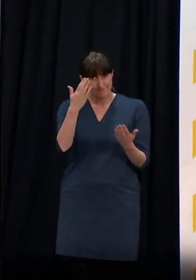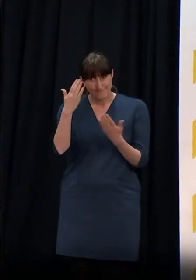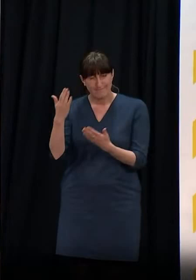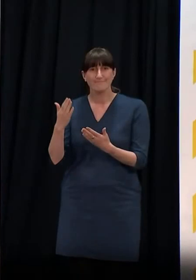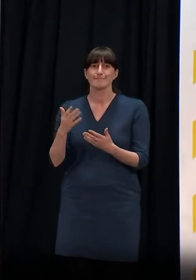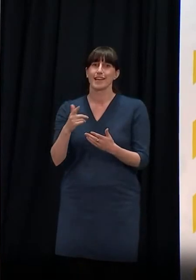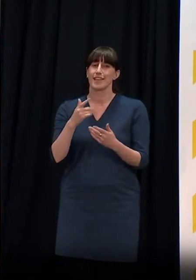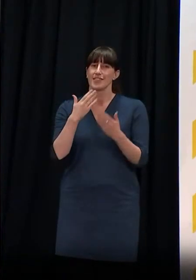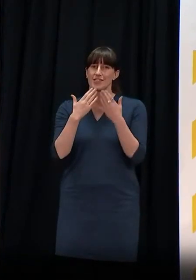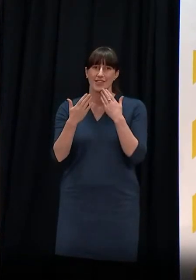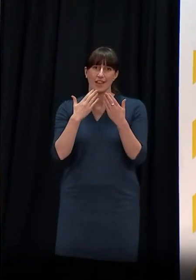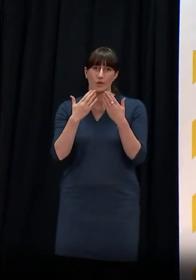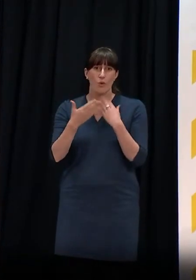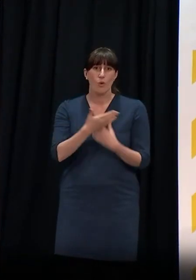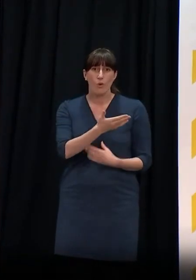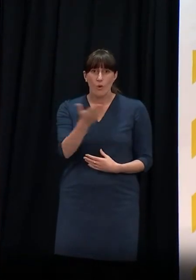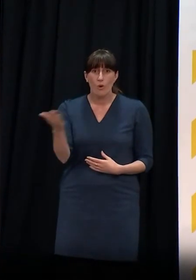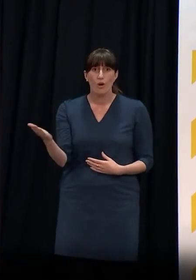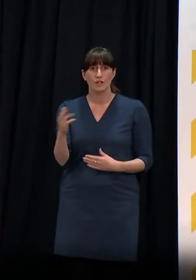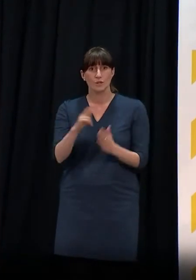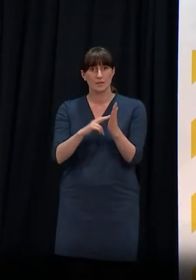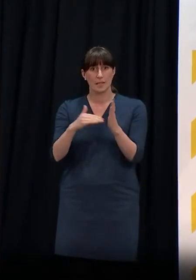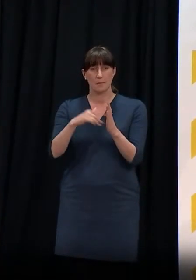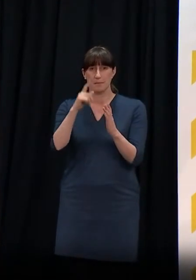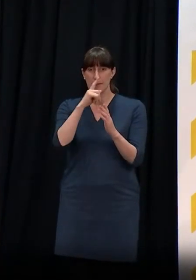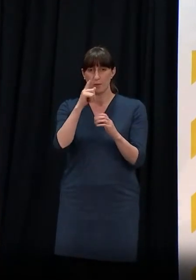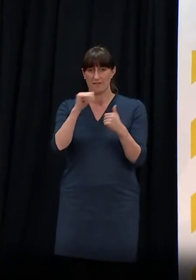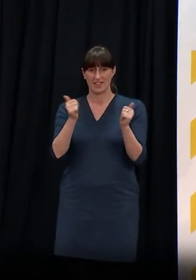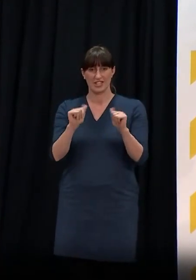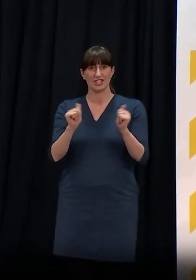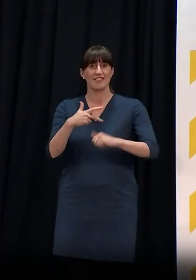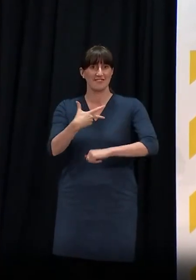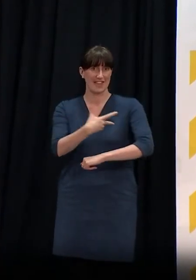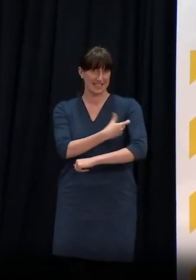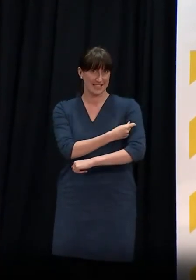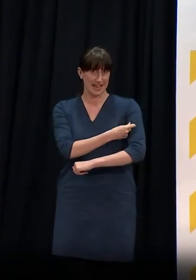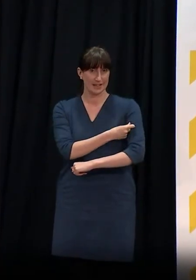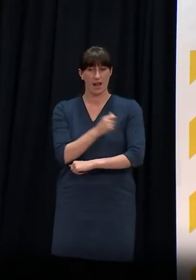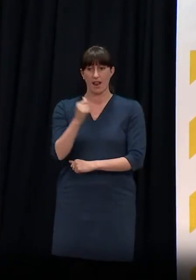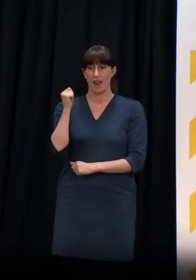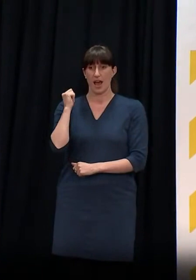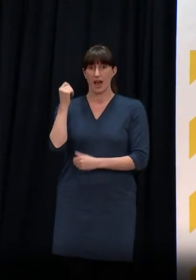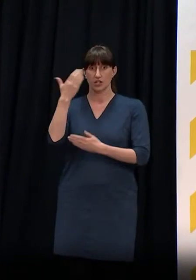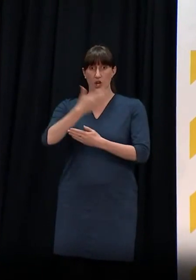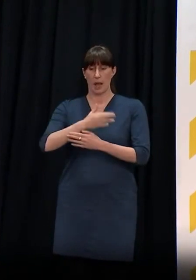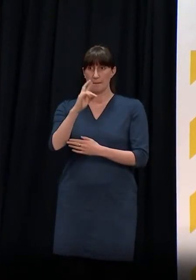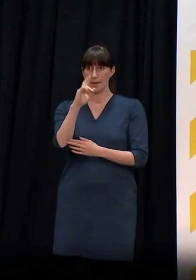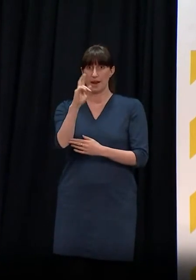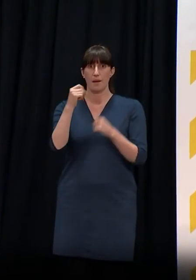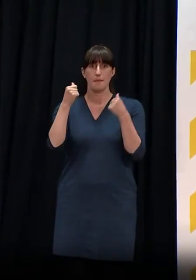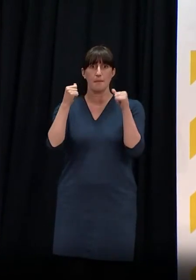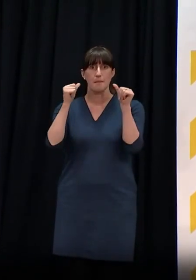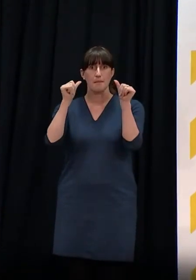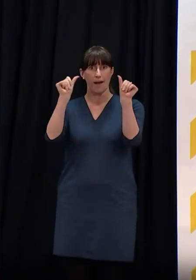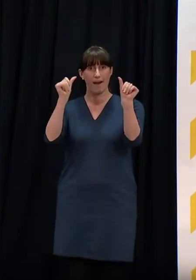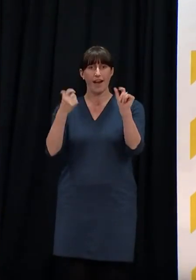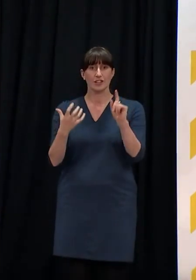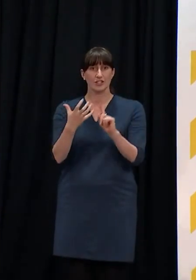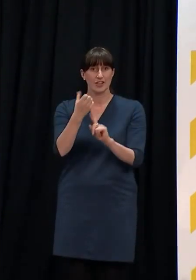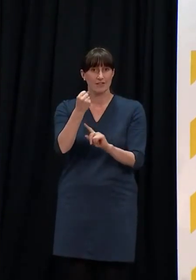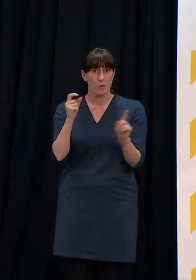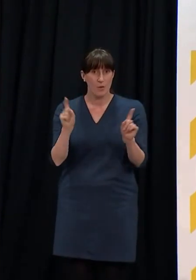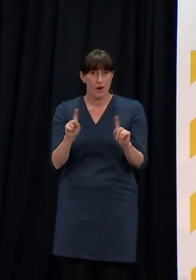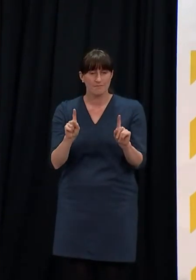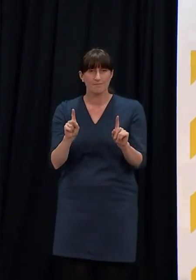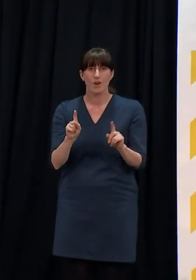to be vaccinated against Covid-19. As at midnight last night, that commitment took us to another significant milestone.